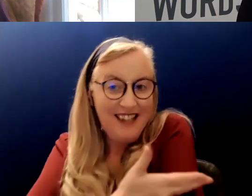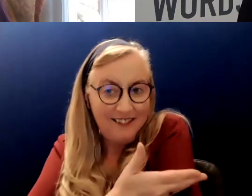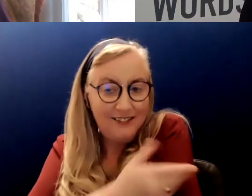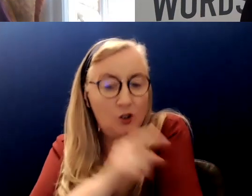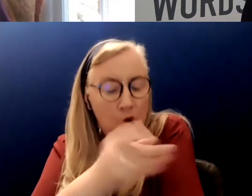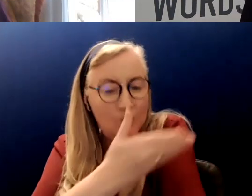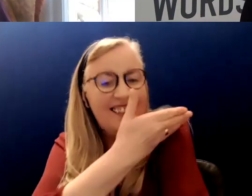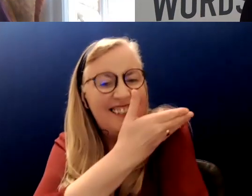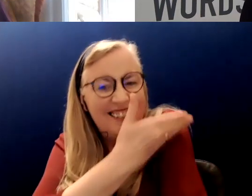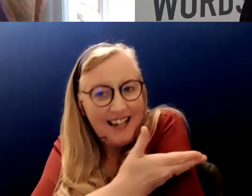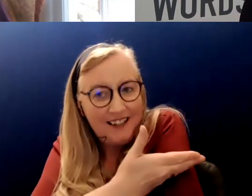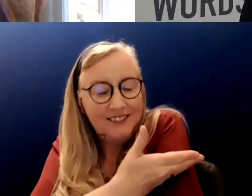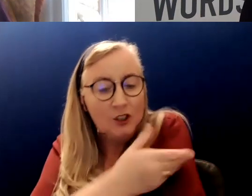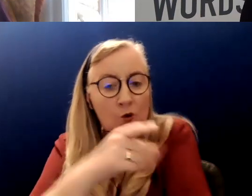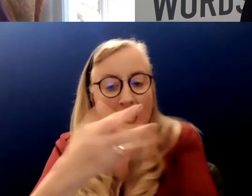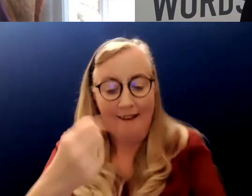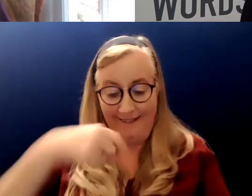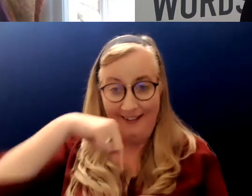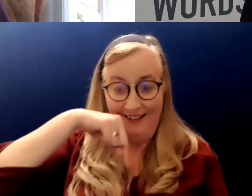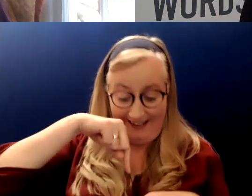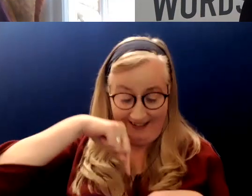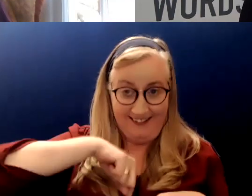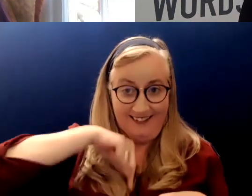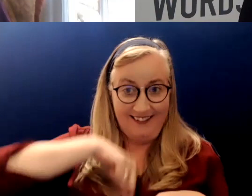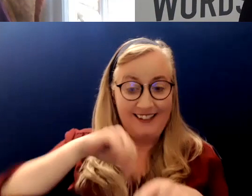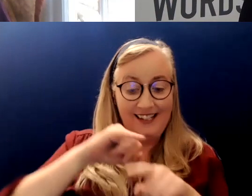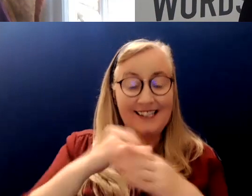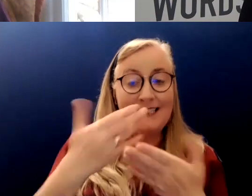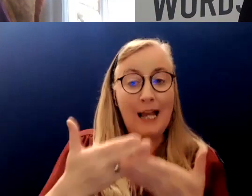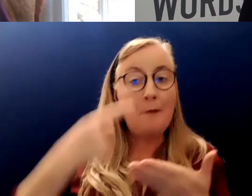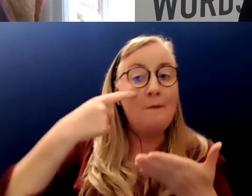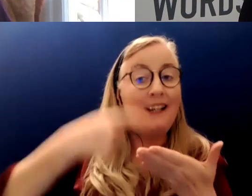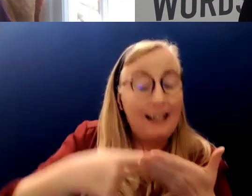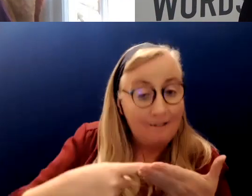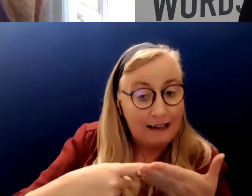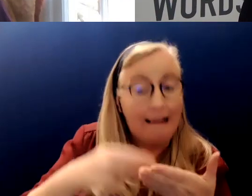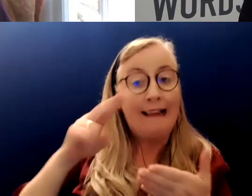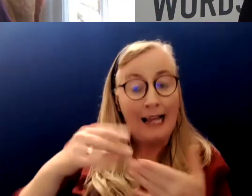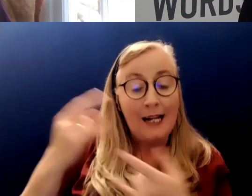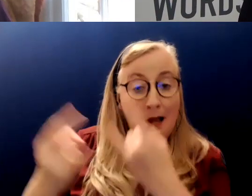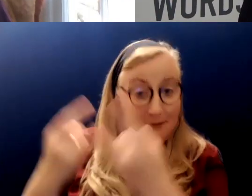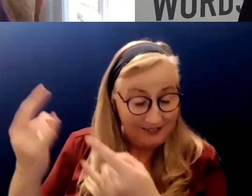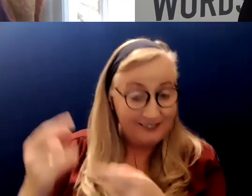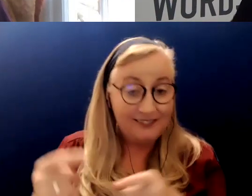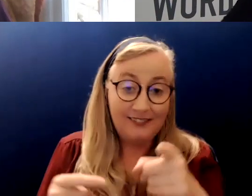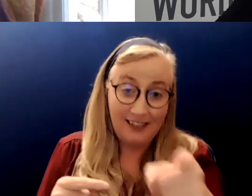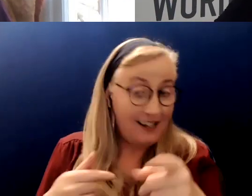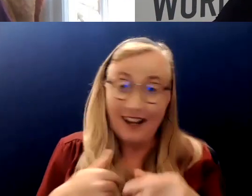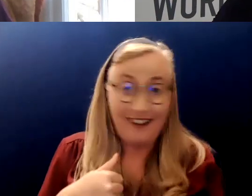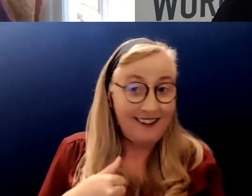just had this inner belief it was needed and it would happen. And I often